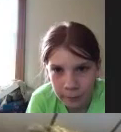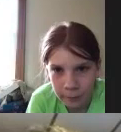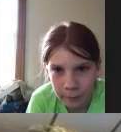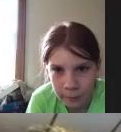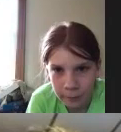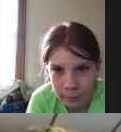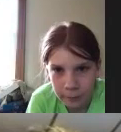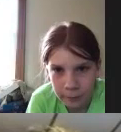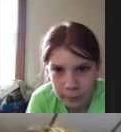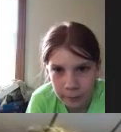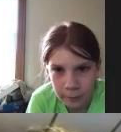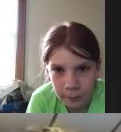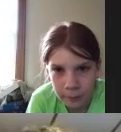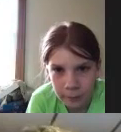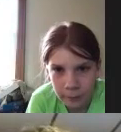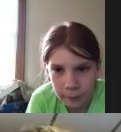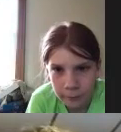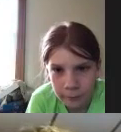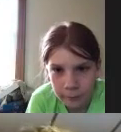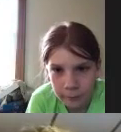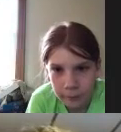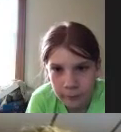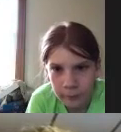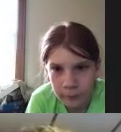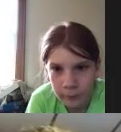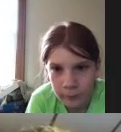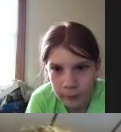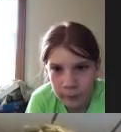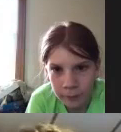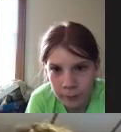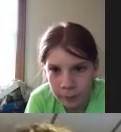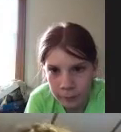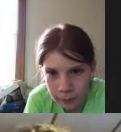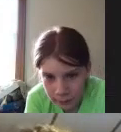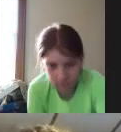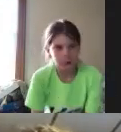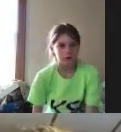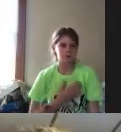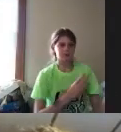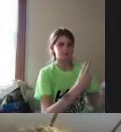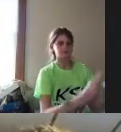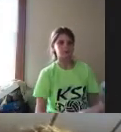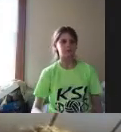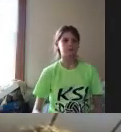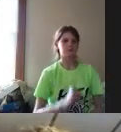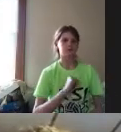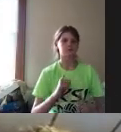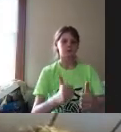we can. If we can. And do we make mistakes? Of course. We're human. Everyone makes mistakes. You just try to continue